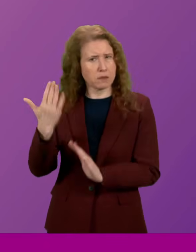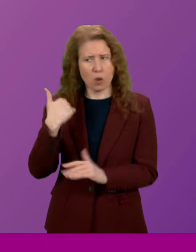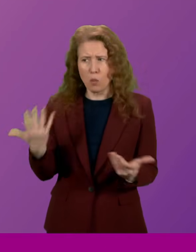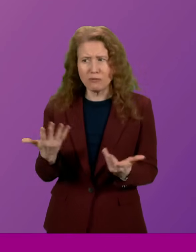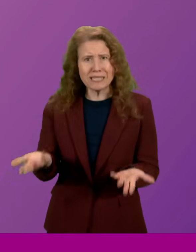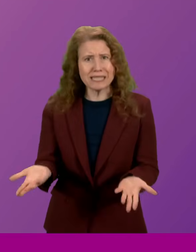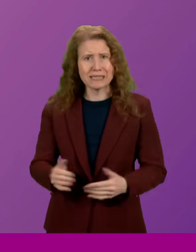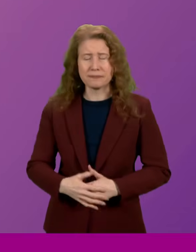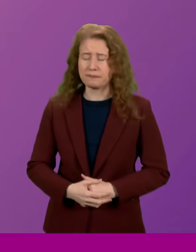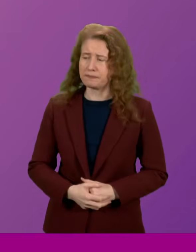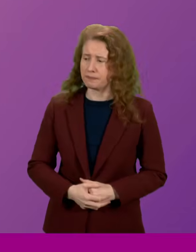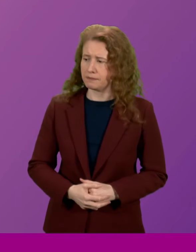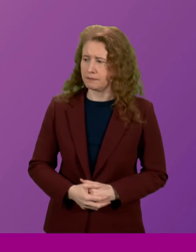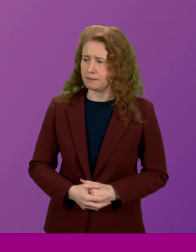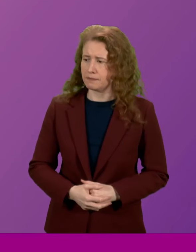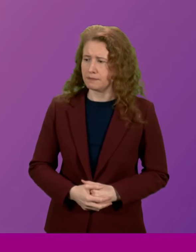is it? First Minister.